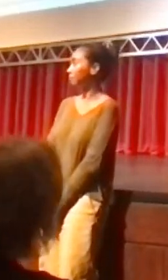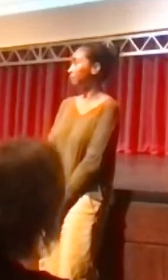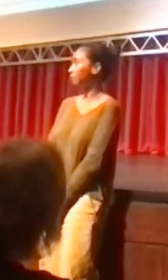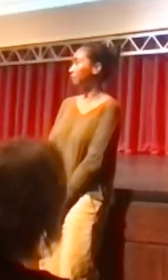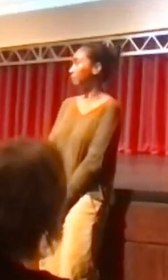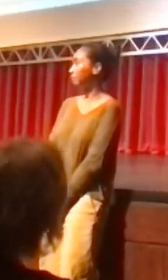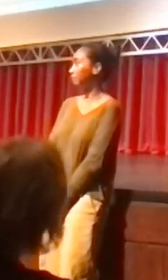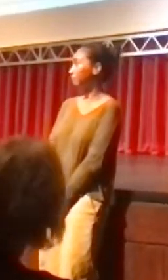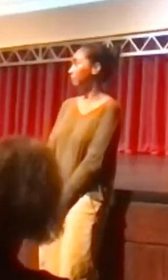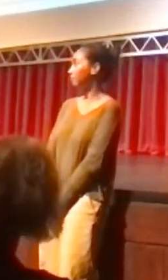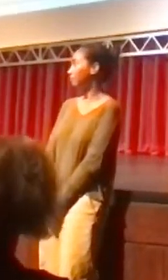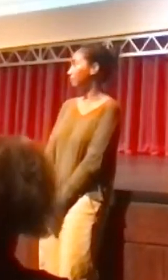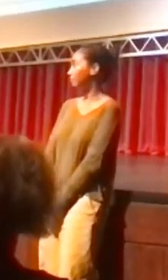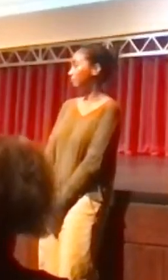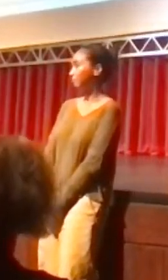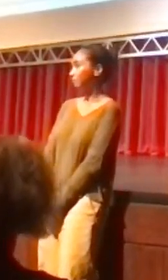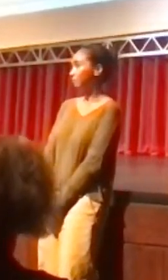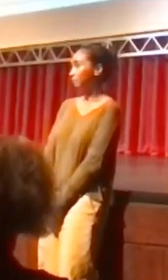te